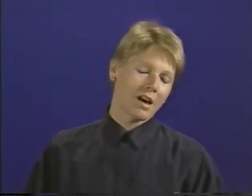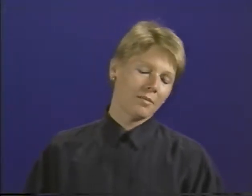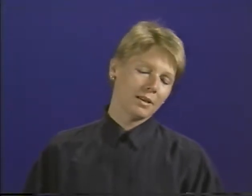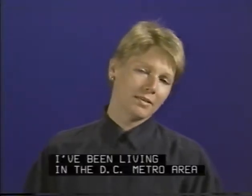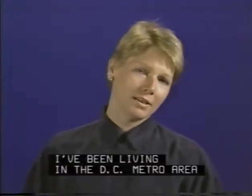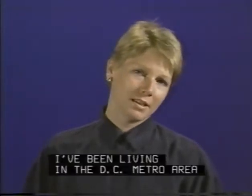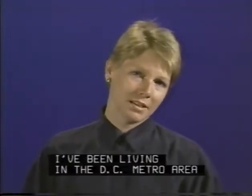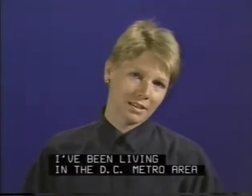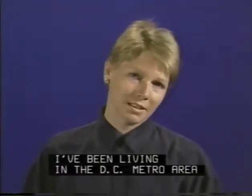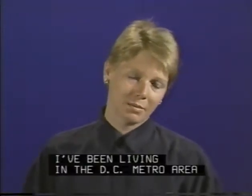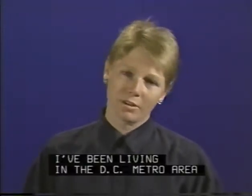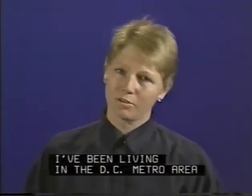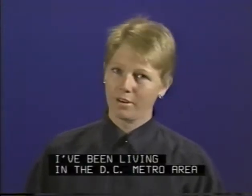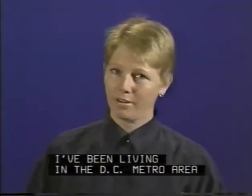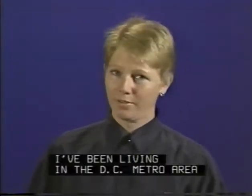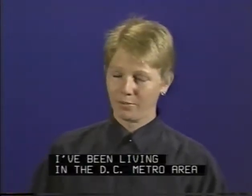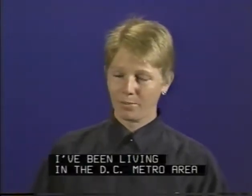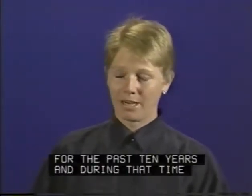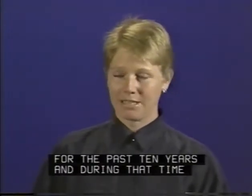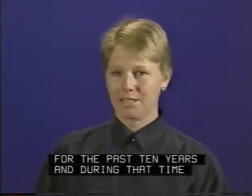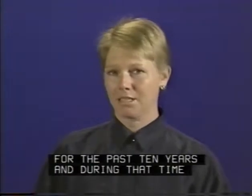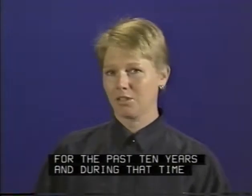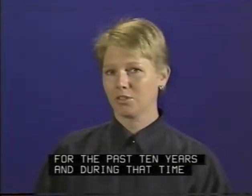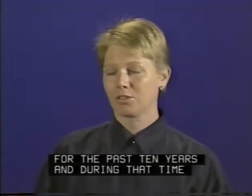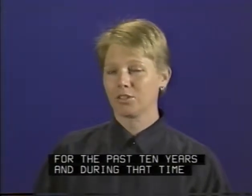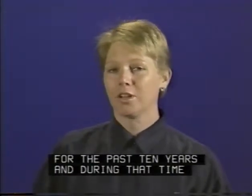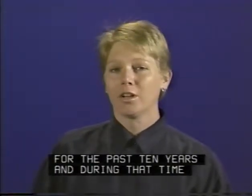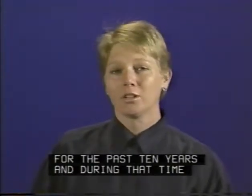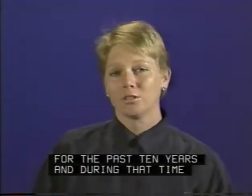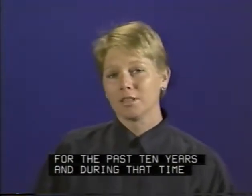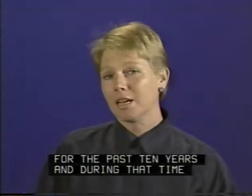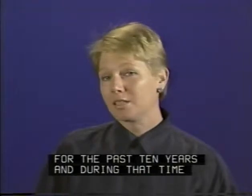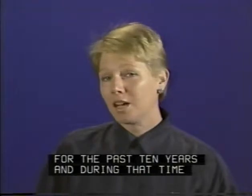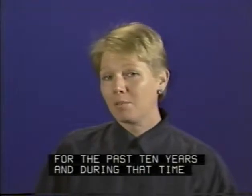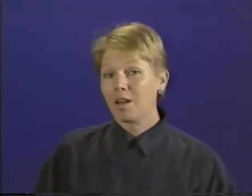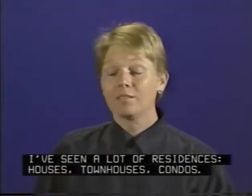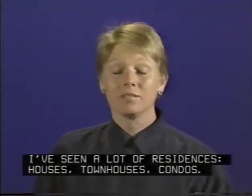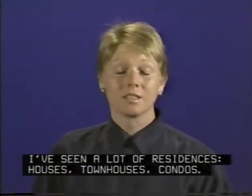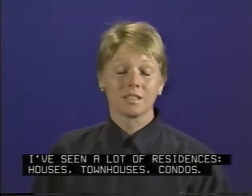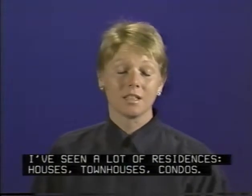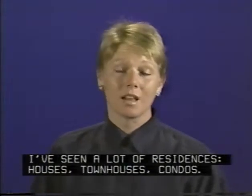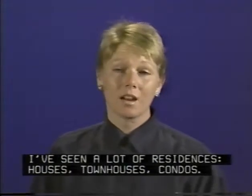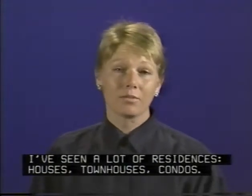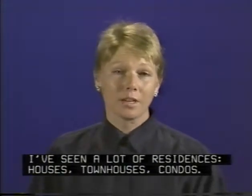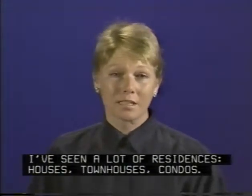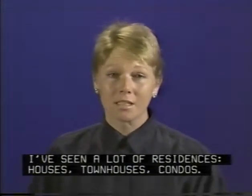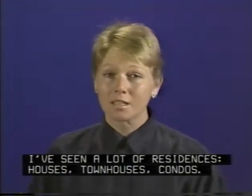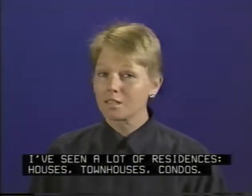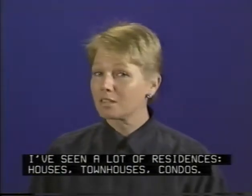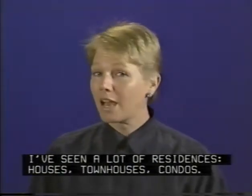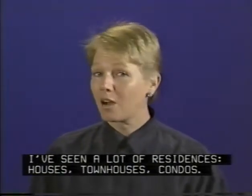I've been living in the DC metro area for the past 10 years, and during that time I've seen a lot of residences,